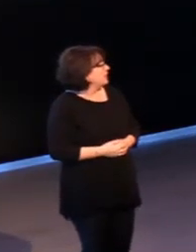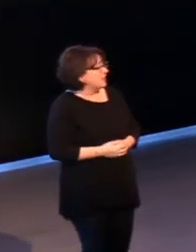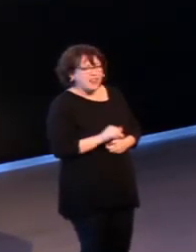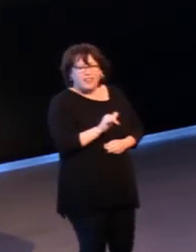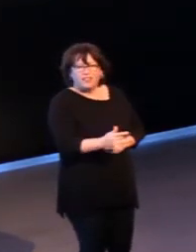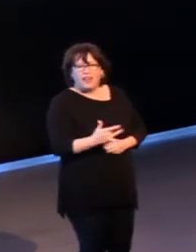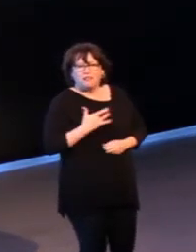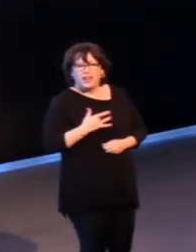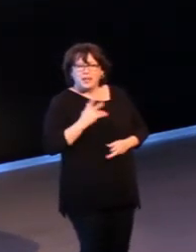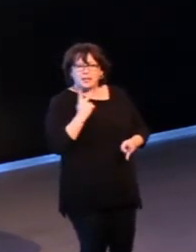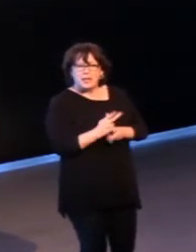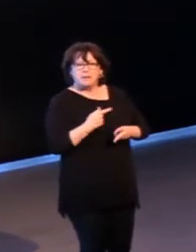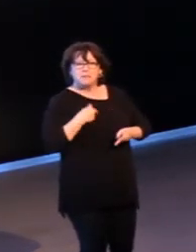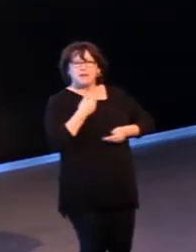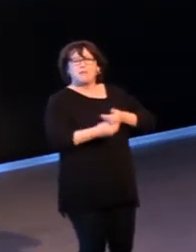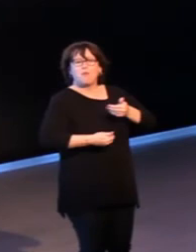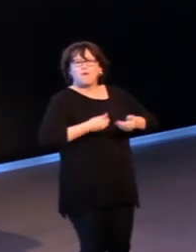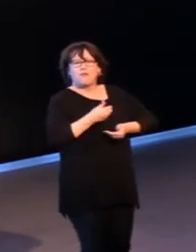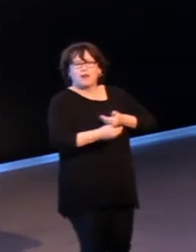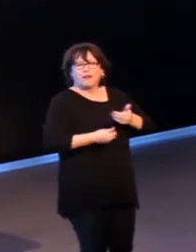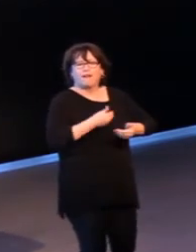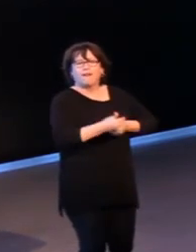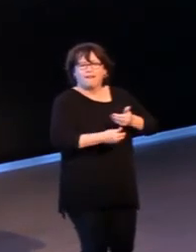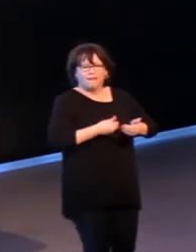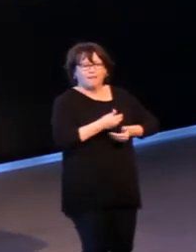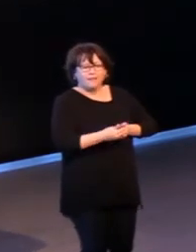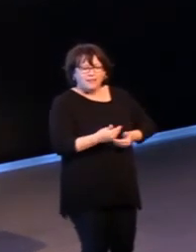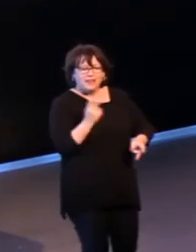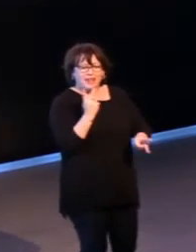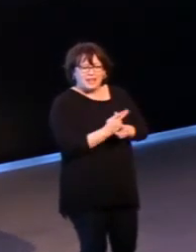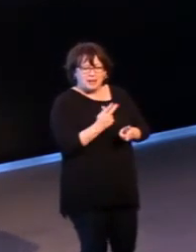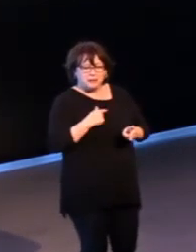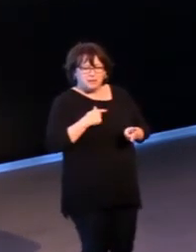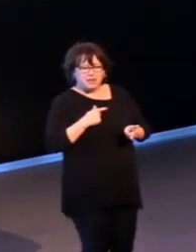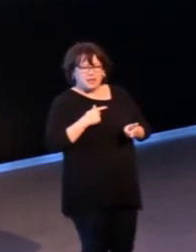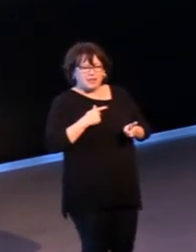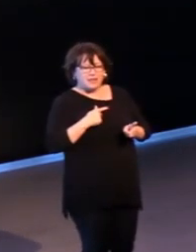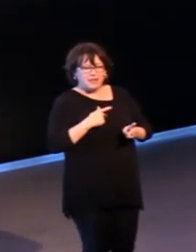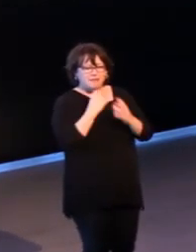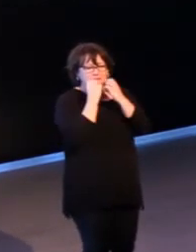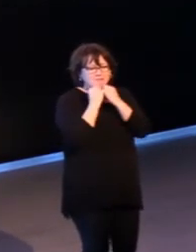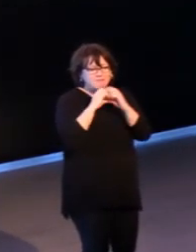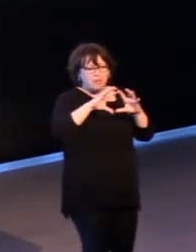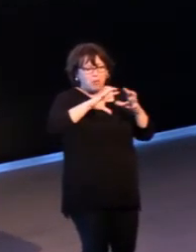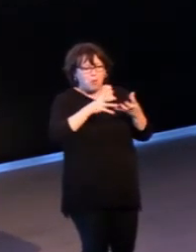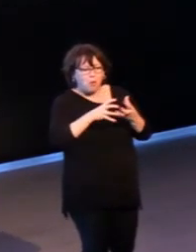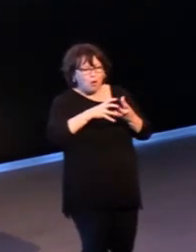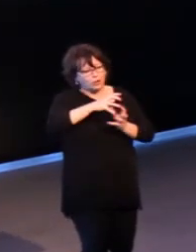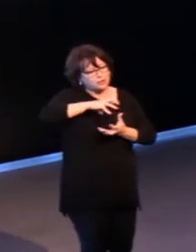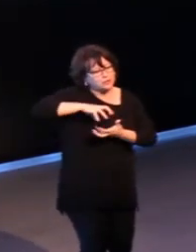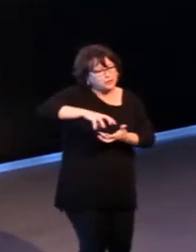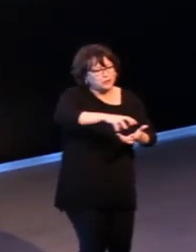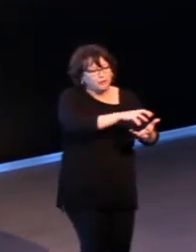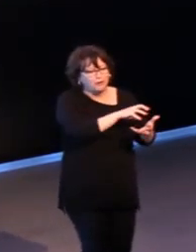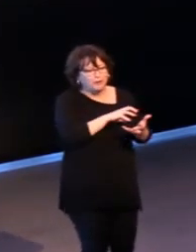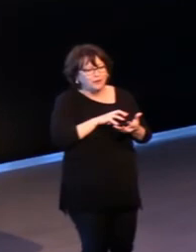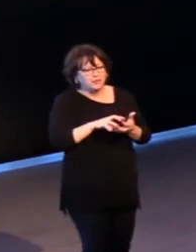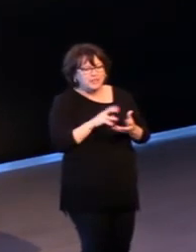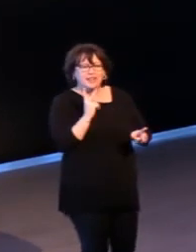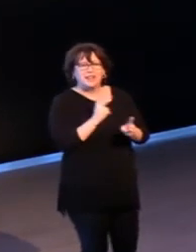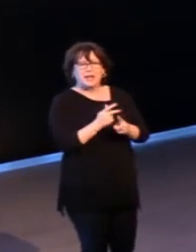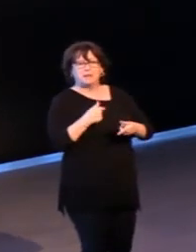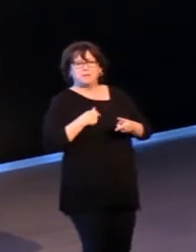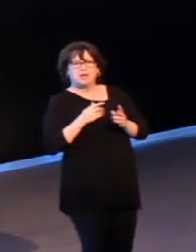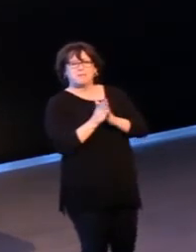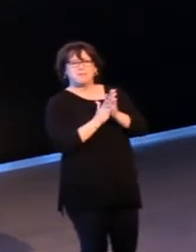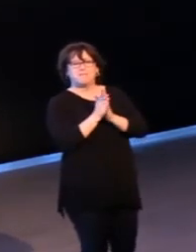me moving. And the change keeps coming, and the world keeps turning. And the change keeps coming, and it keeps me